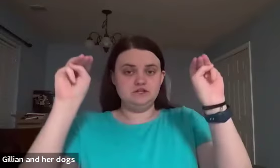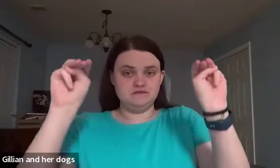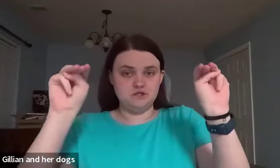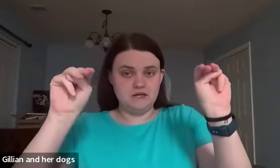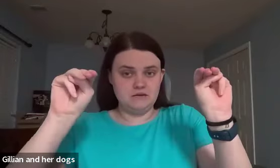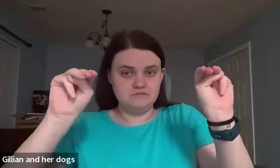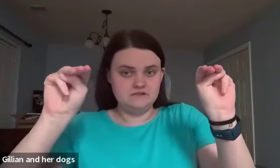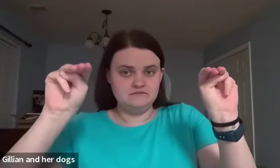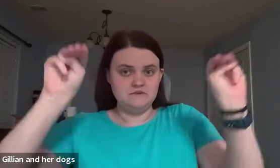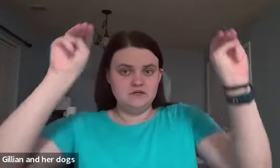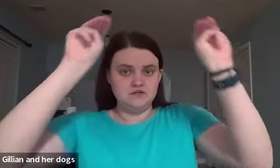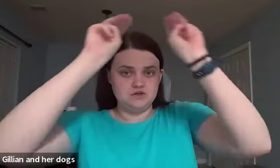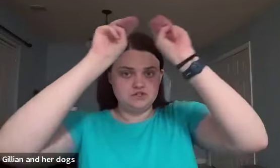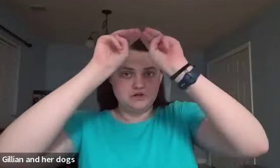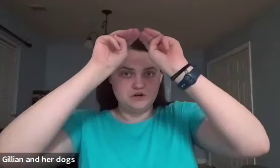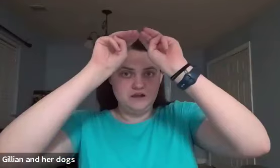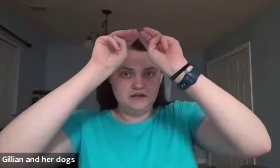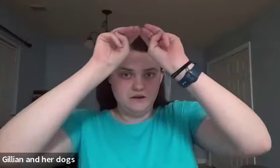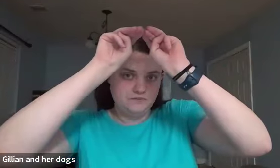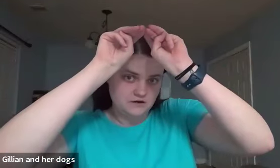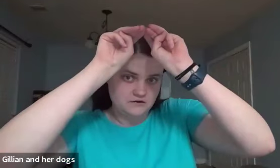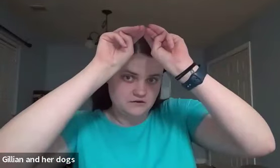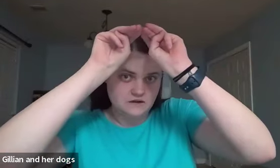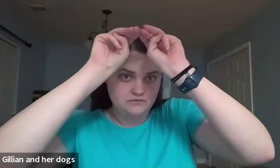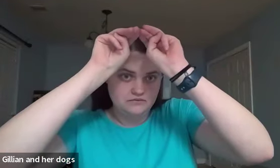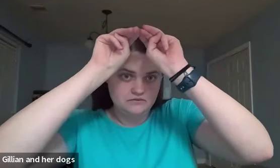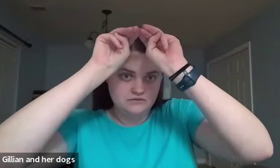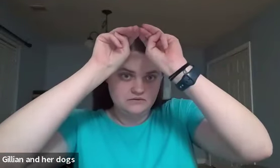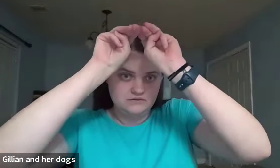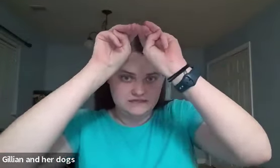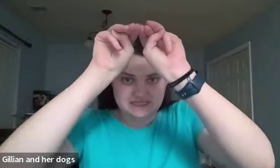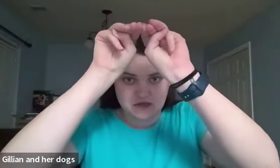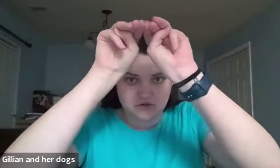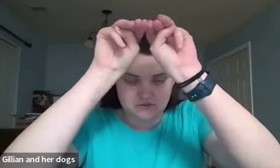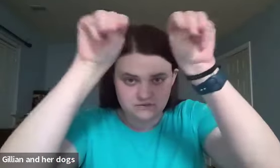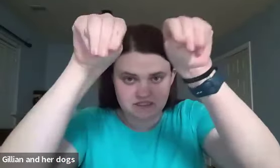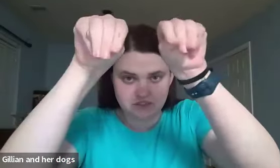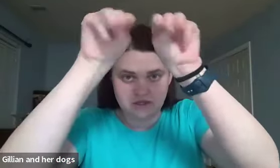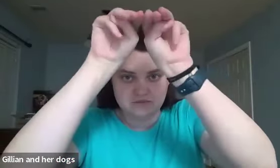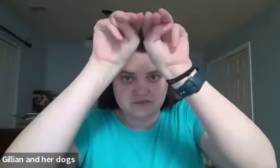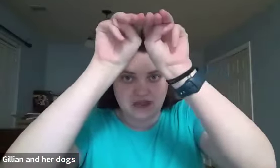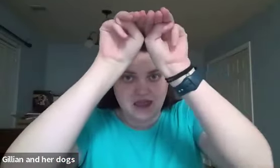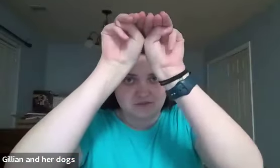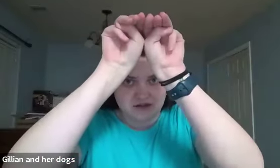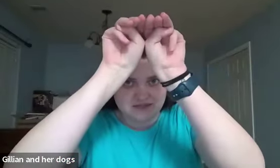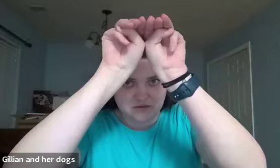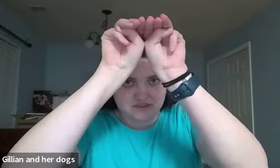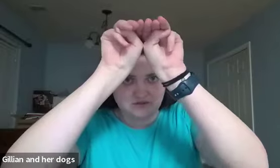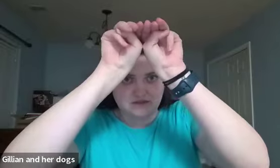is you have two M's. You're going to start kind of up here at the top like together. So it's like two M's. I have them kind of sideways. That's why they